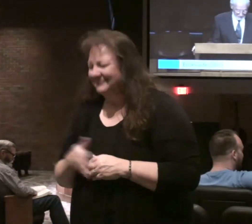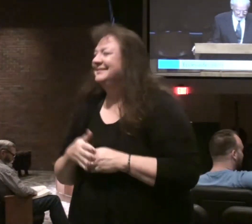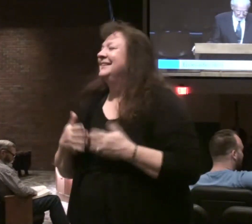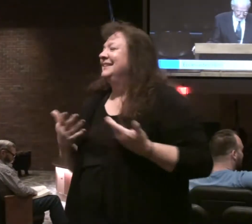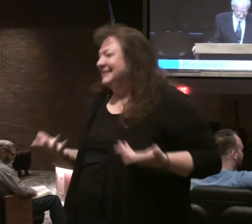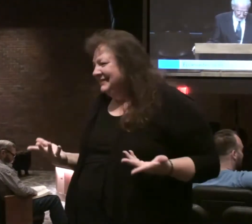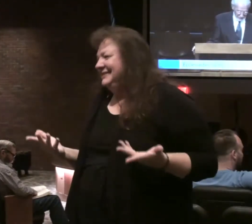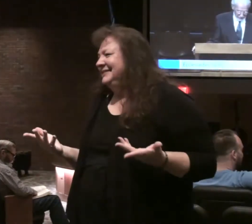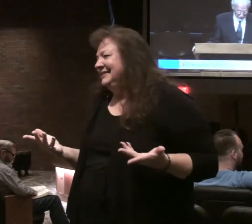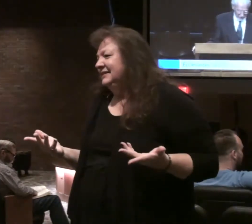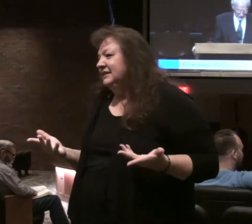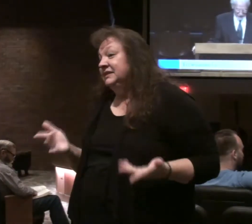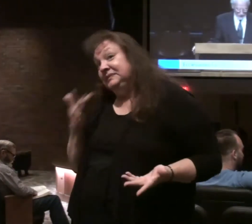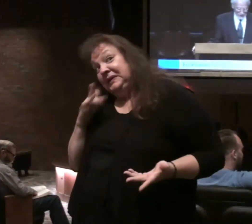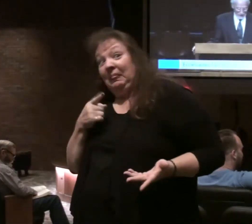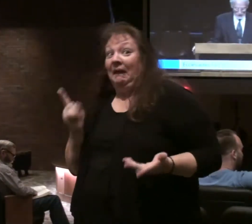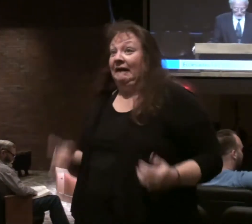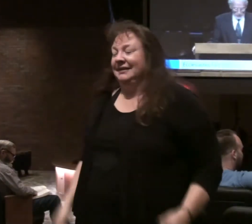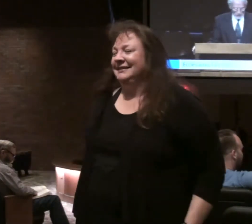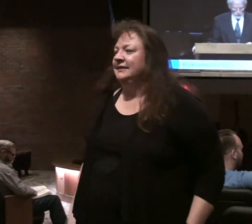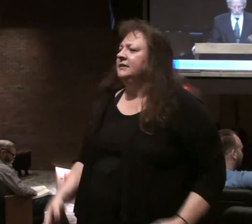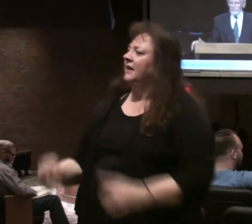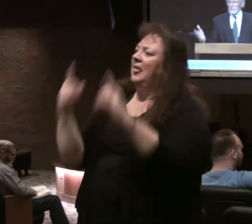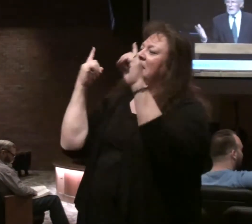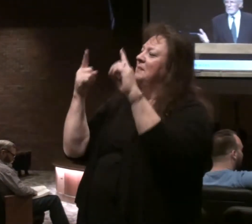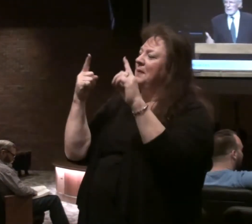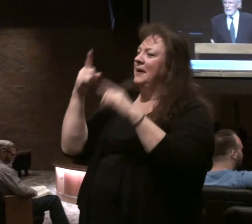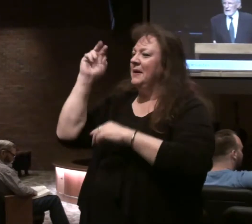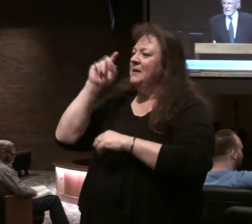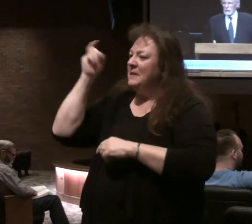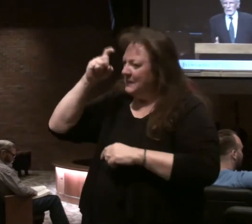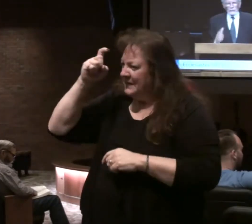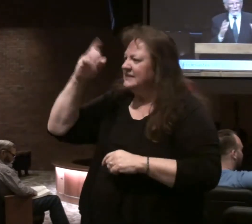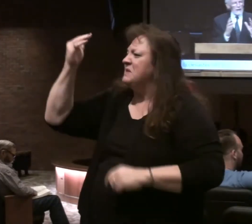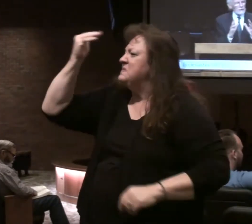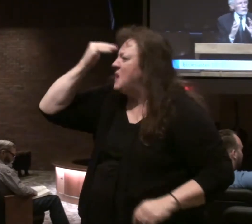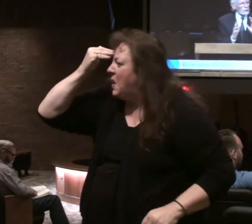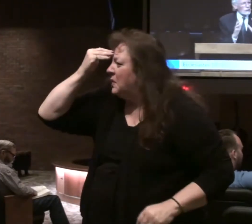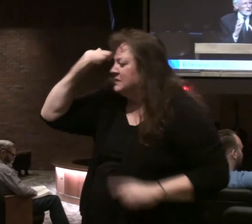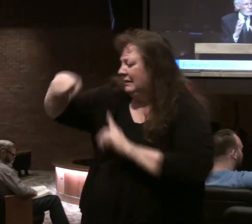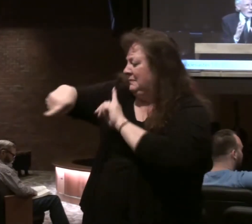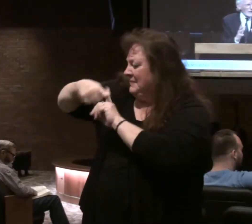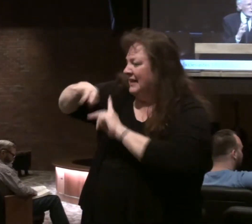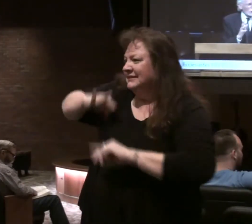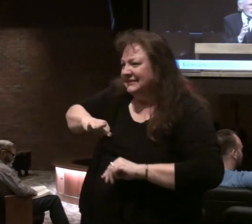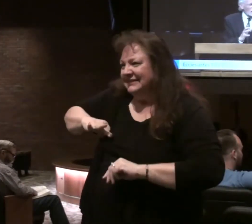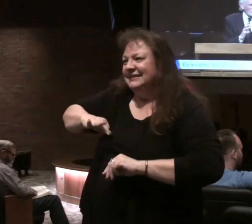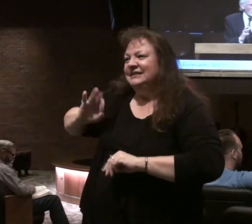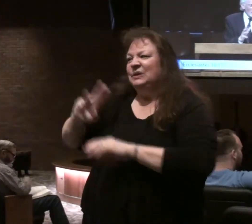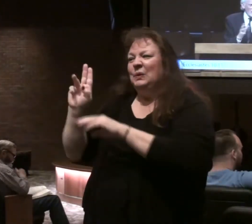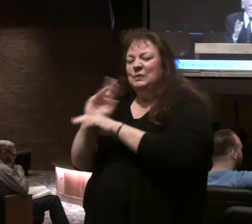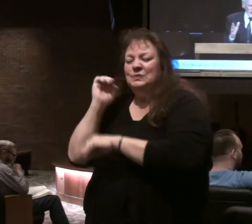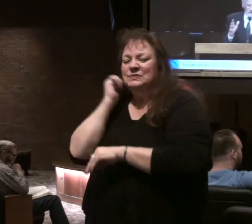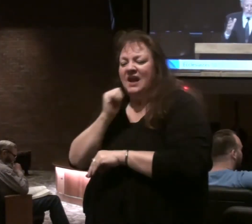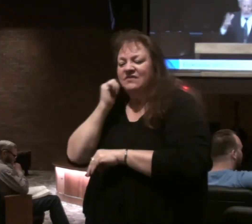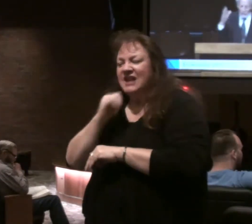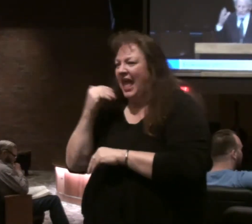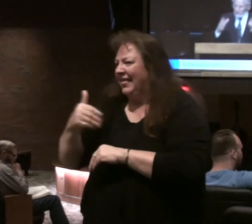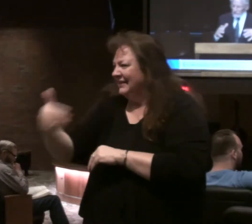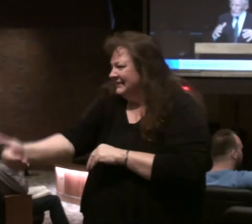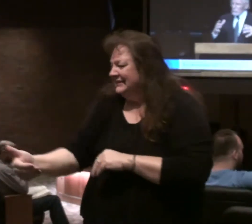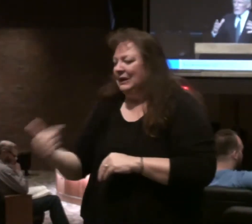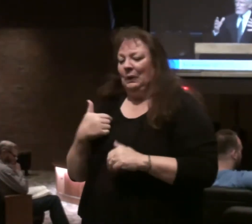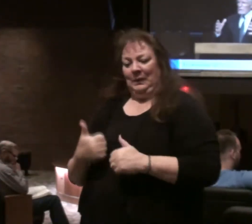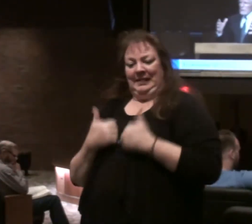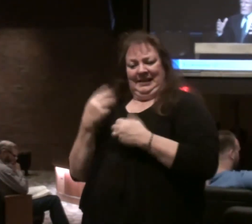Well, good luck. The point is, wisdom has the advantage. And you see, he's using practical, everyday things. We